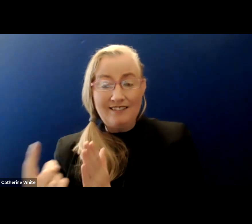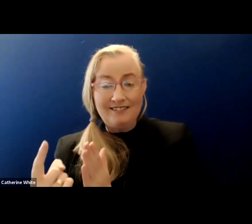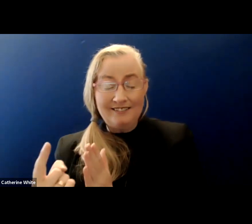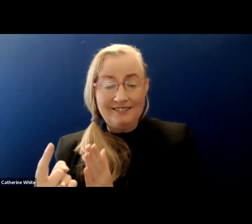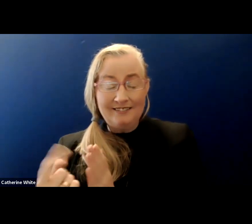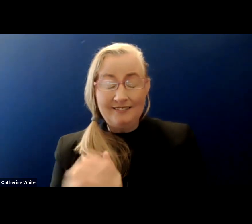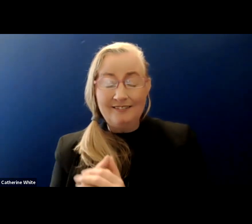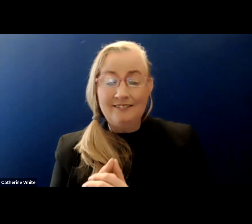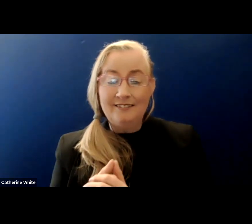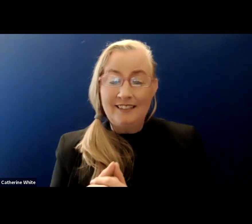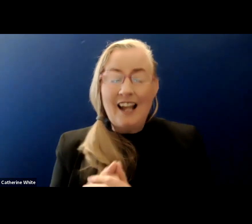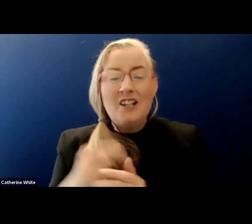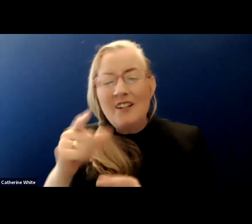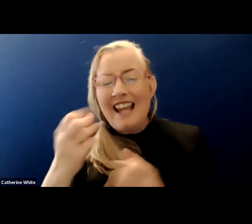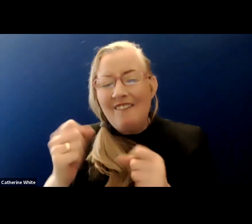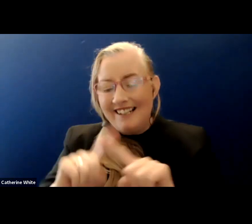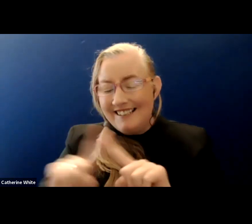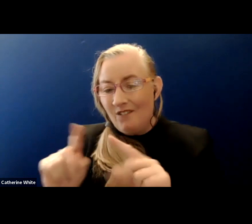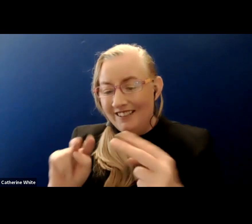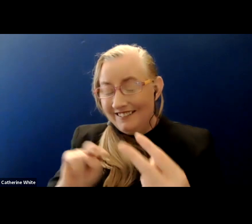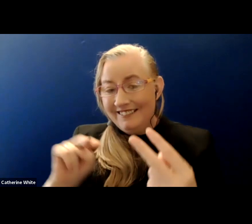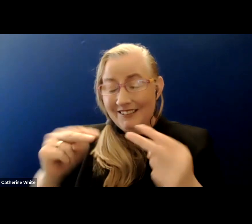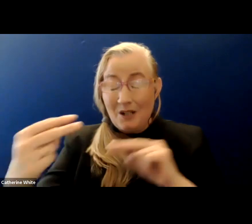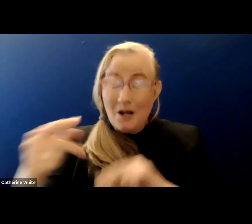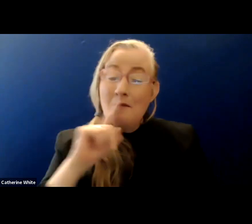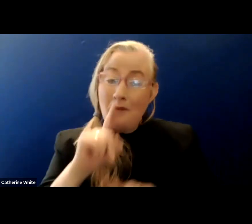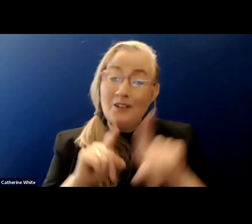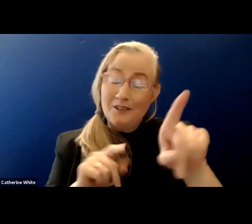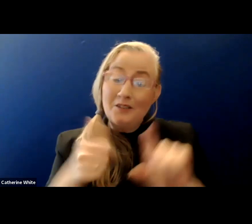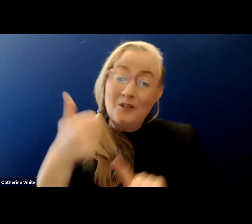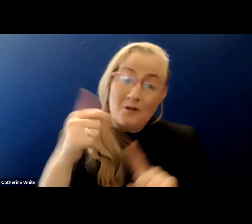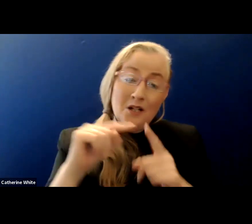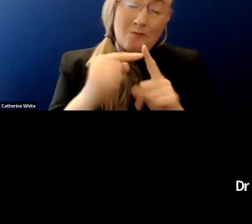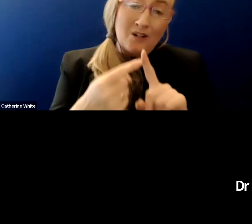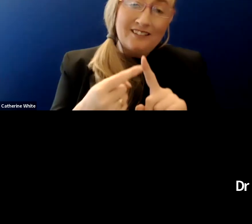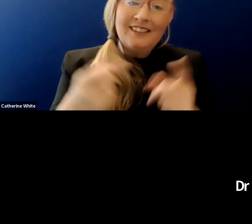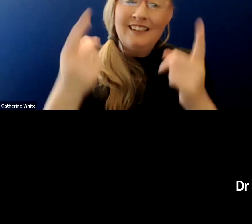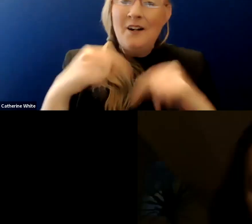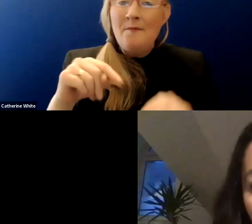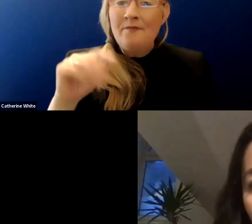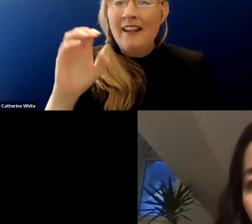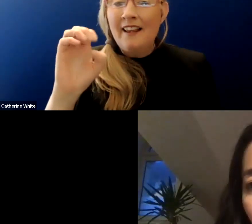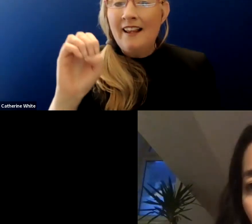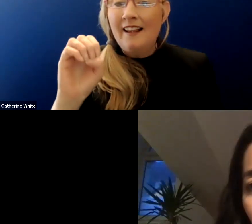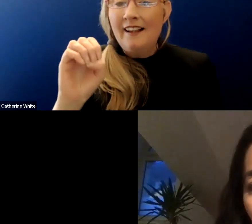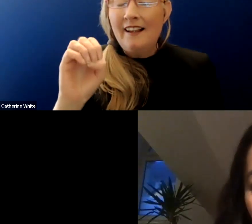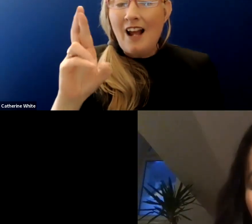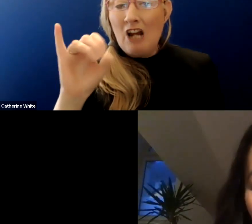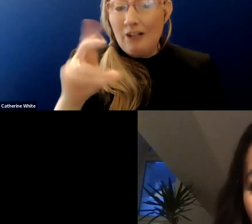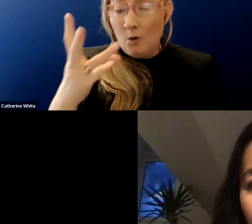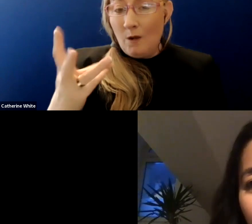IHL, then that's a different story. But I think it's a very good point. Aaron, did you want to come in on any of those